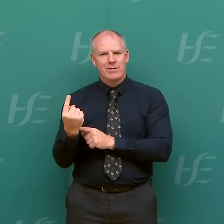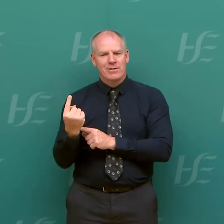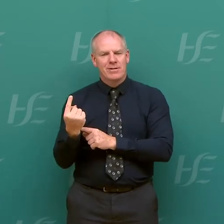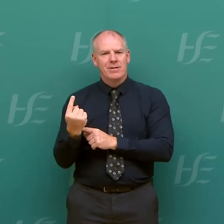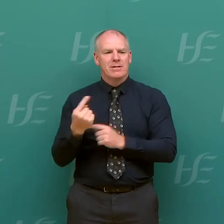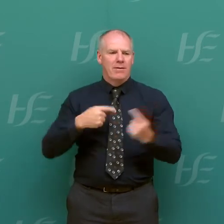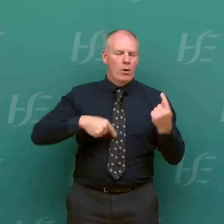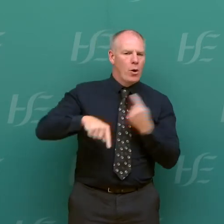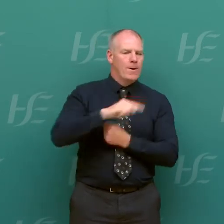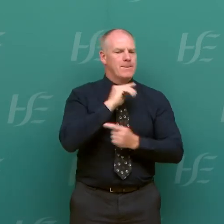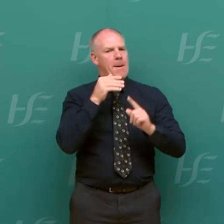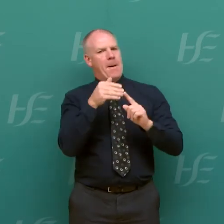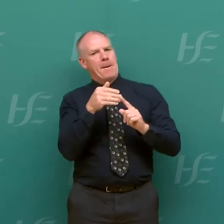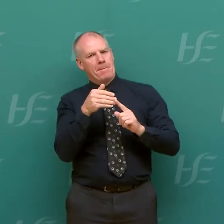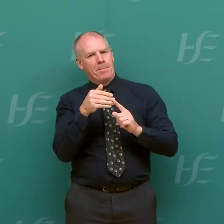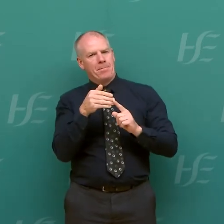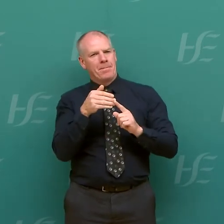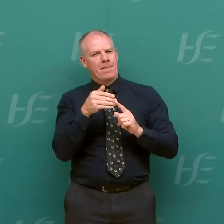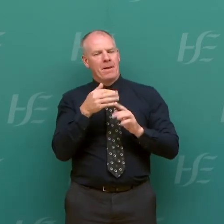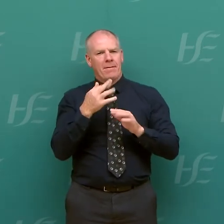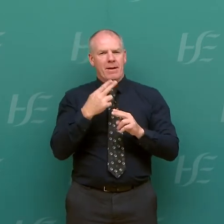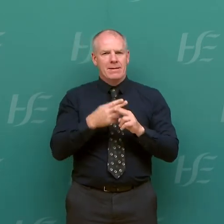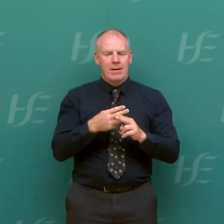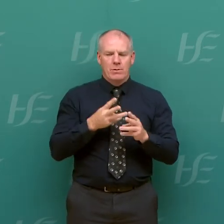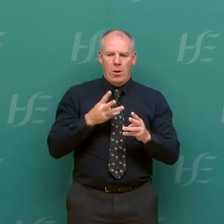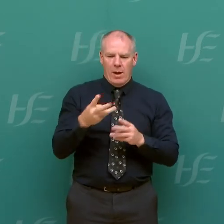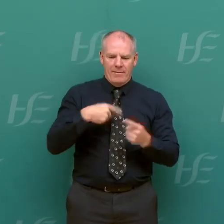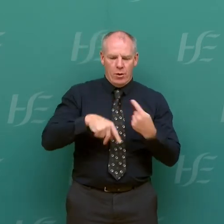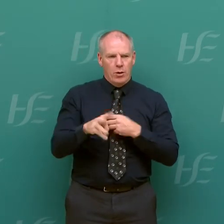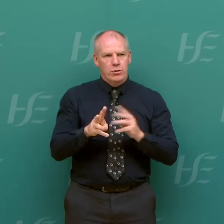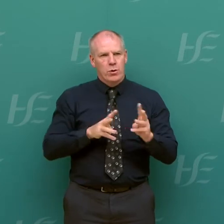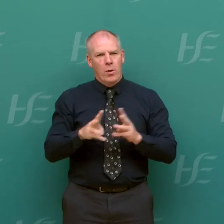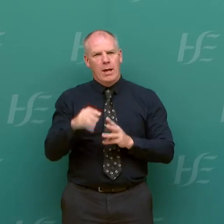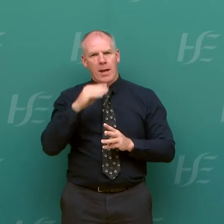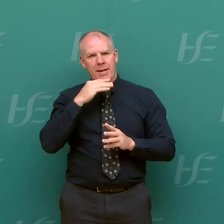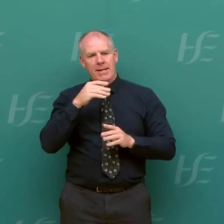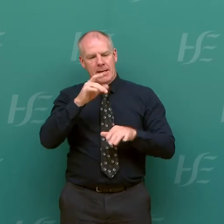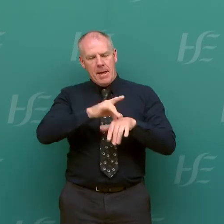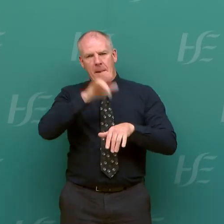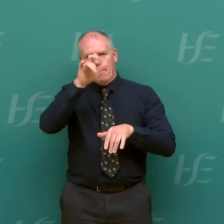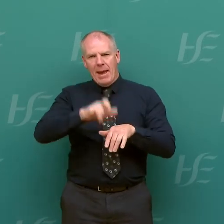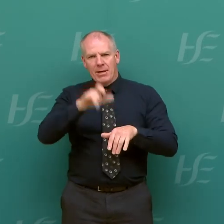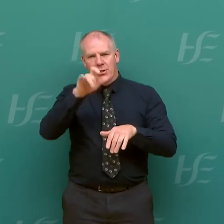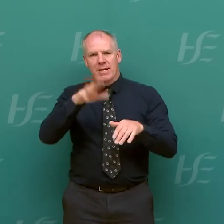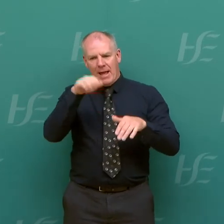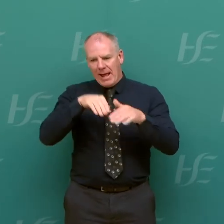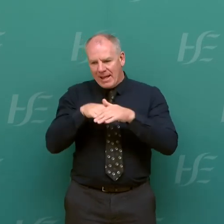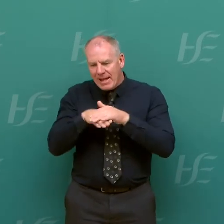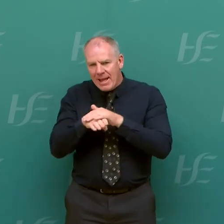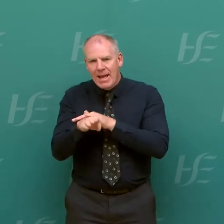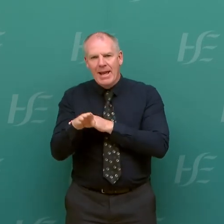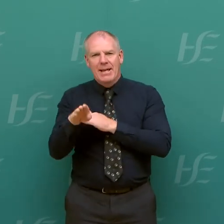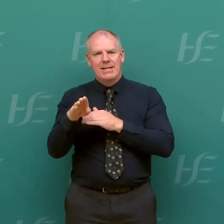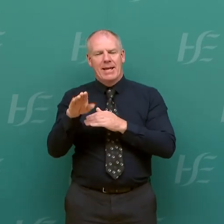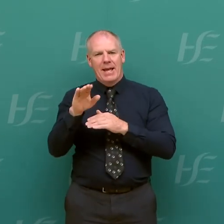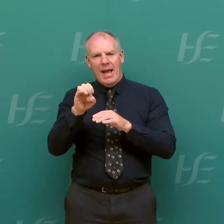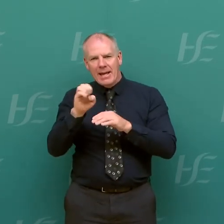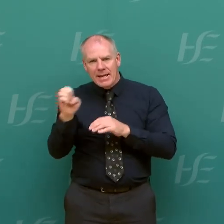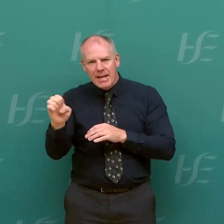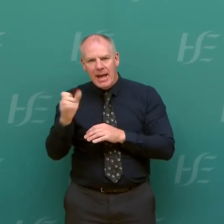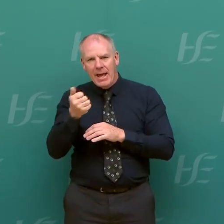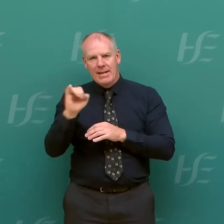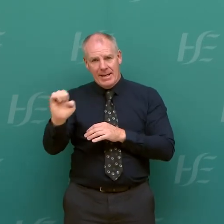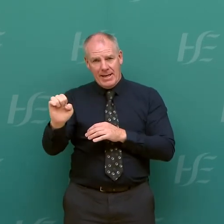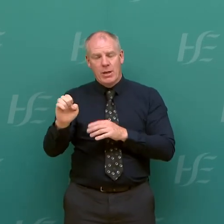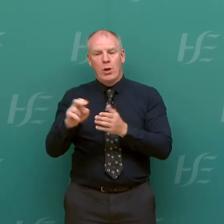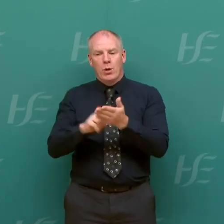building on, I suppose, a way of working that allows patient flow in a safe manner through the emergency departments, using isolation